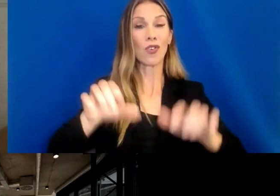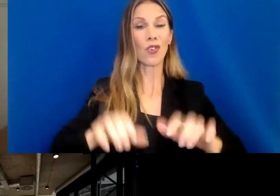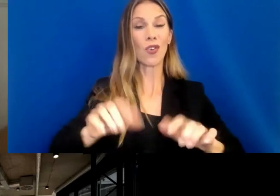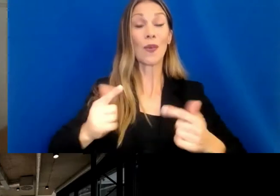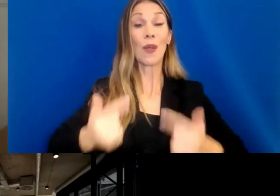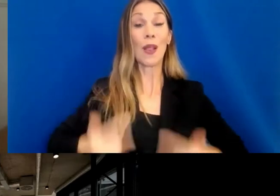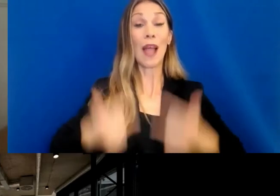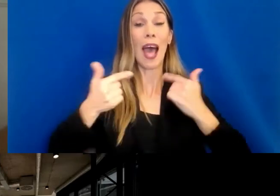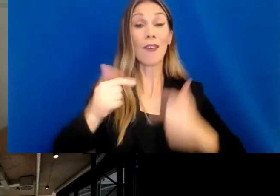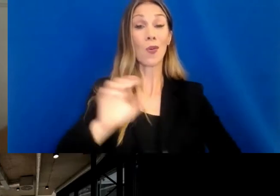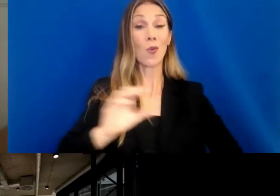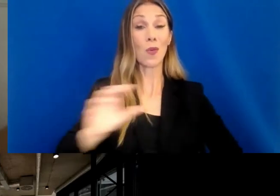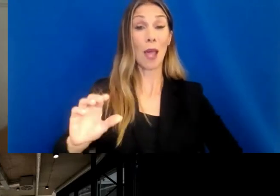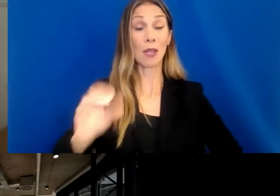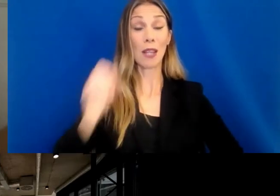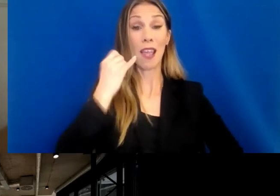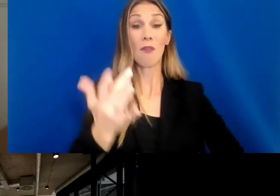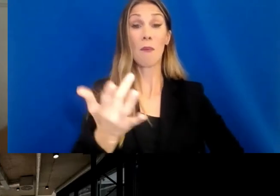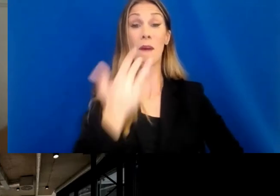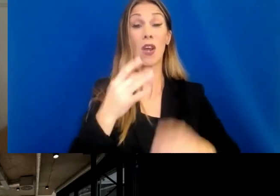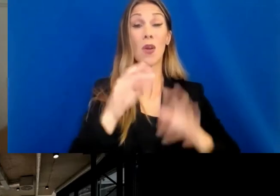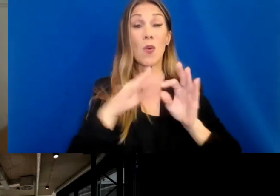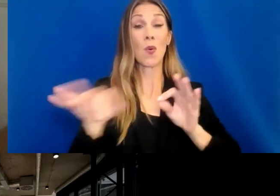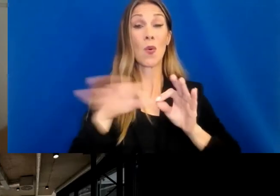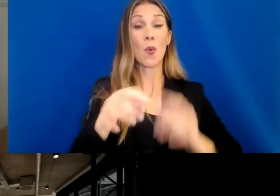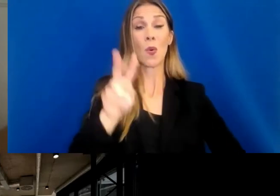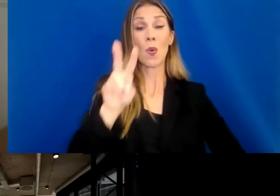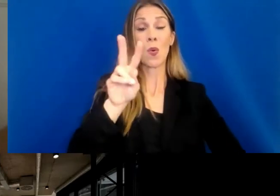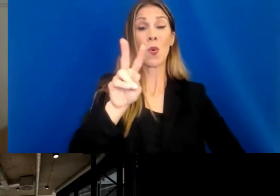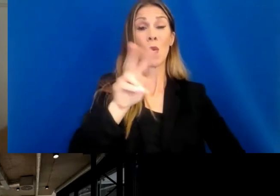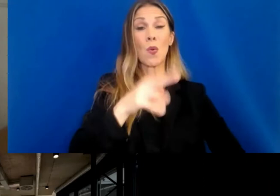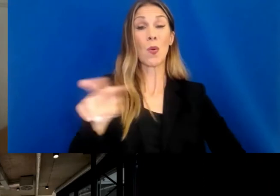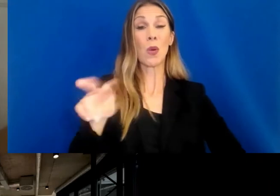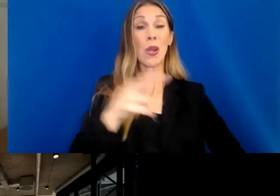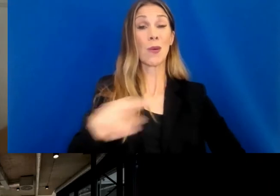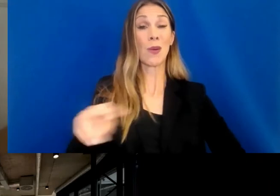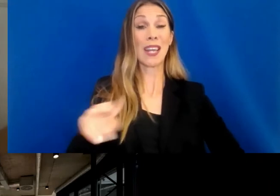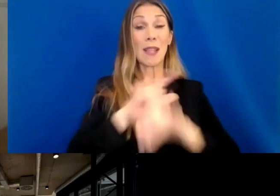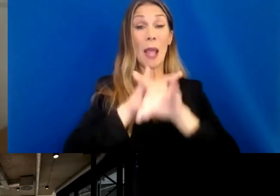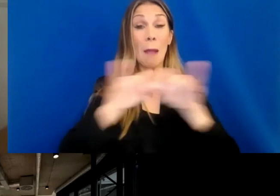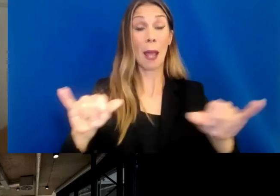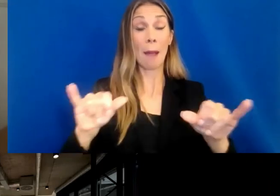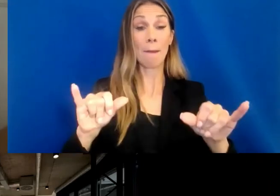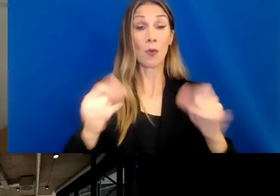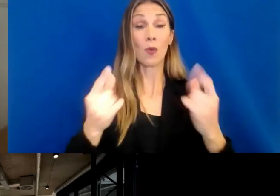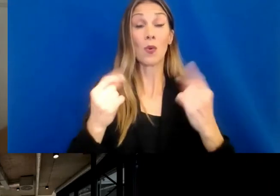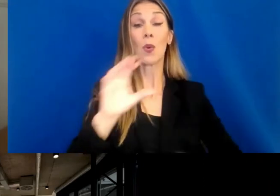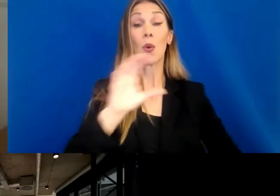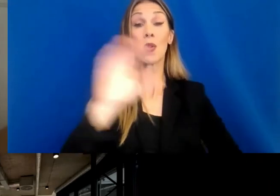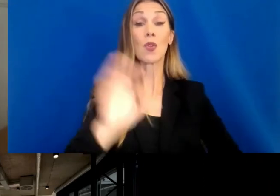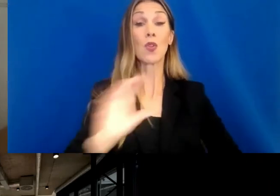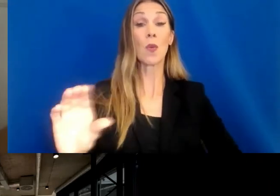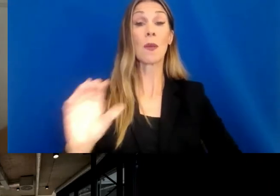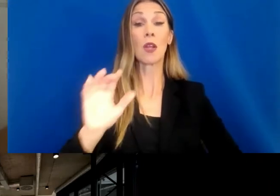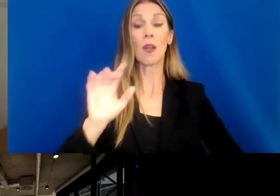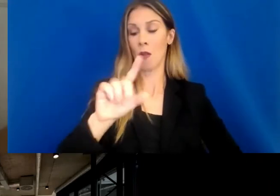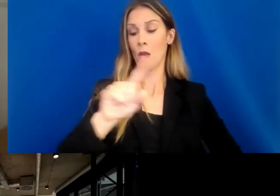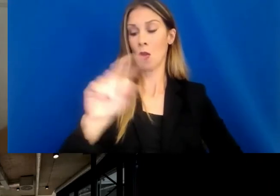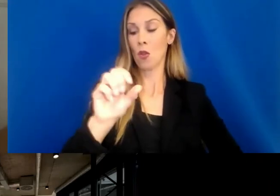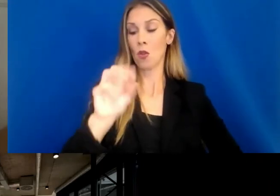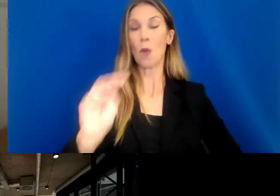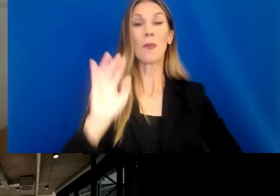able to read the transcription in Zoom, you go to the live transcript and you will be able